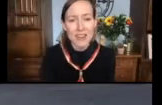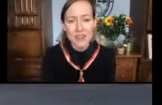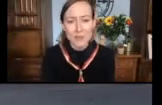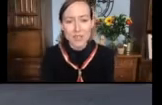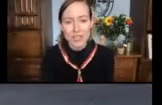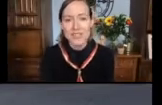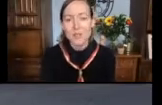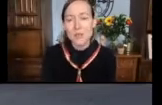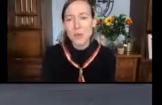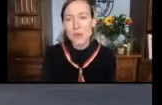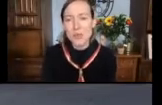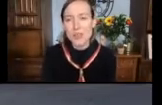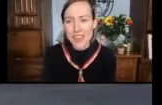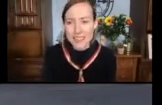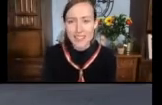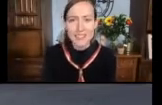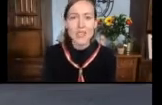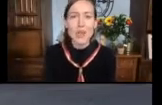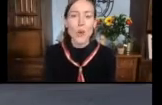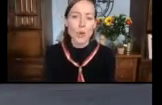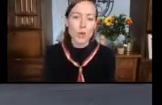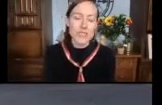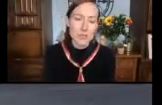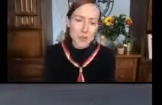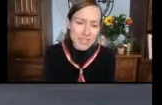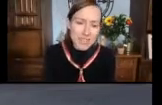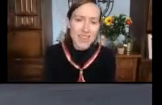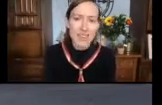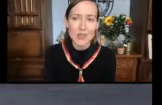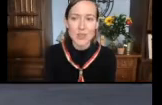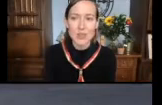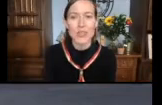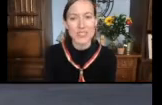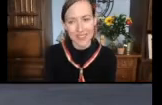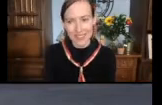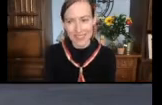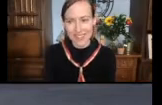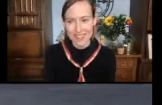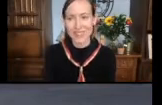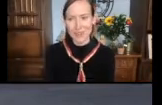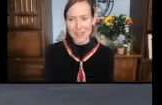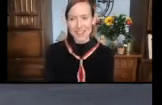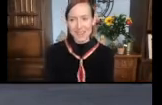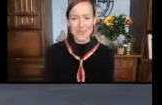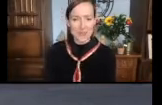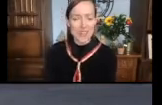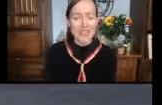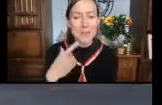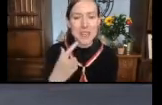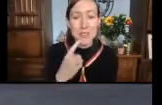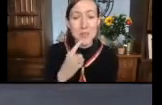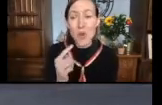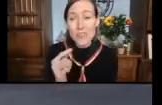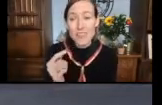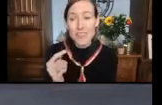that I already mentioned was personal accents or speaking styles or dialects, okay? That